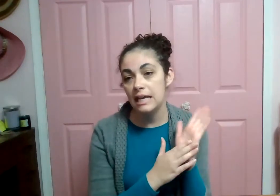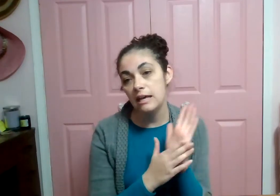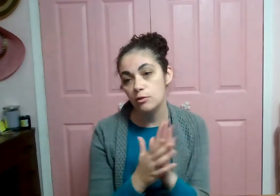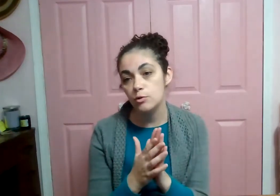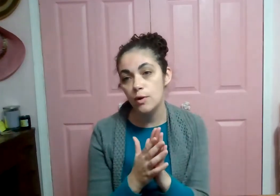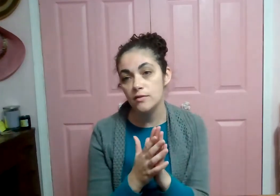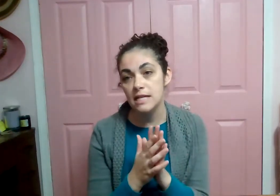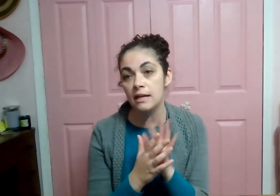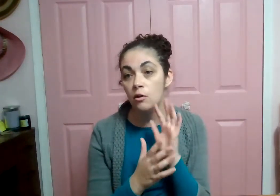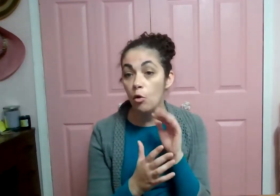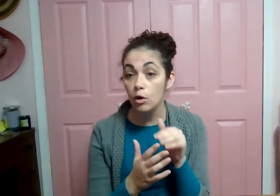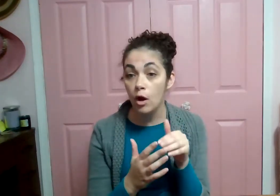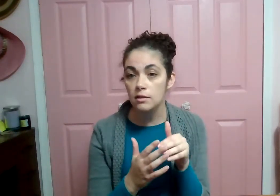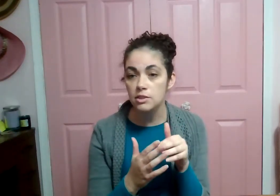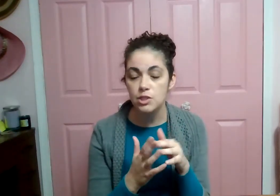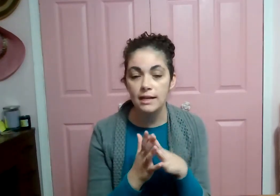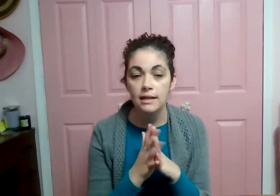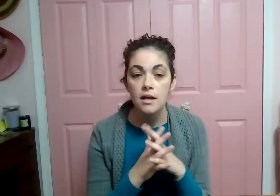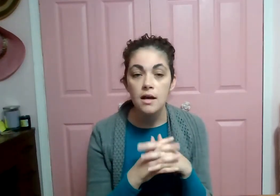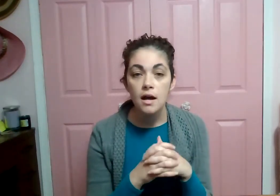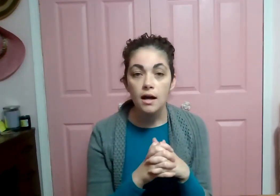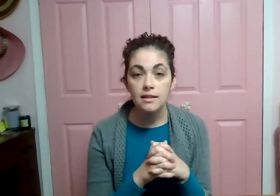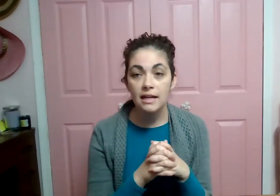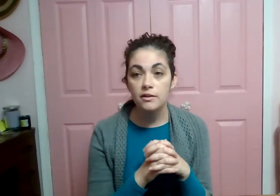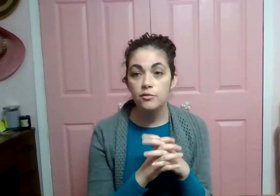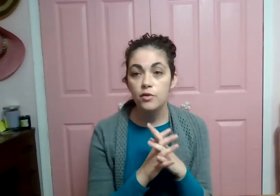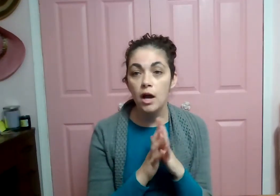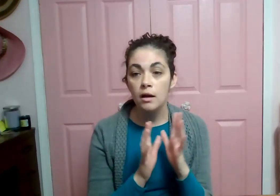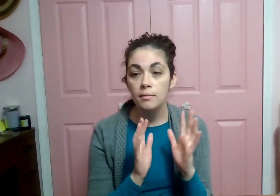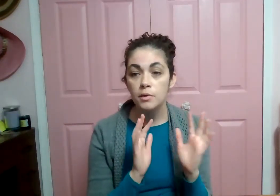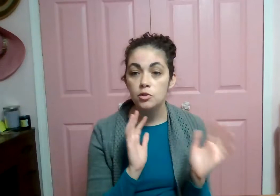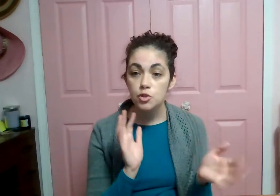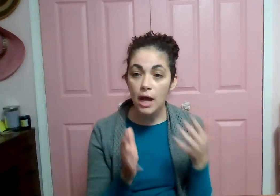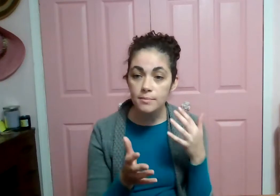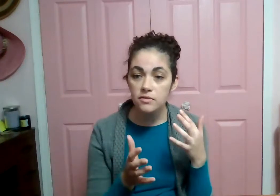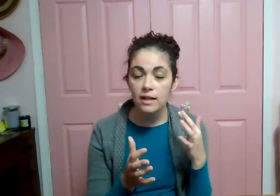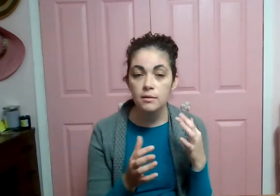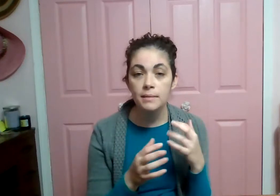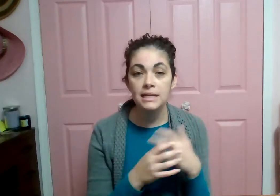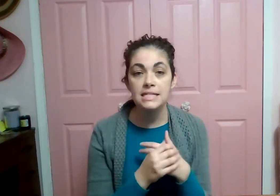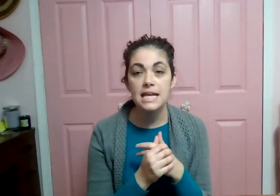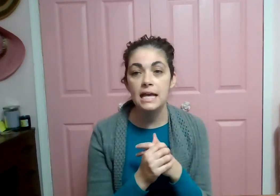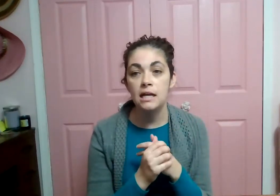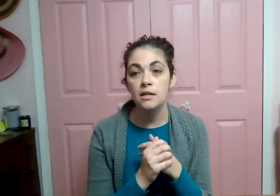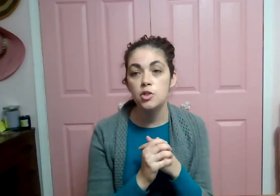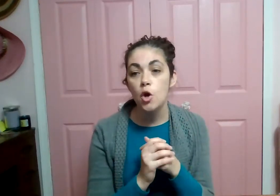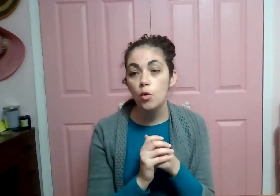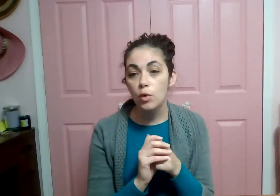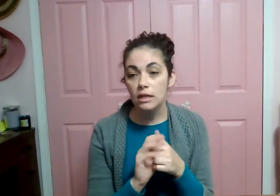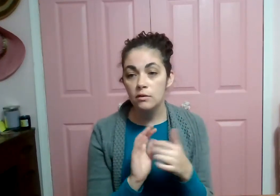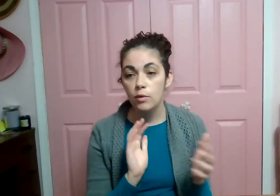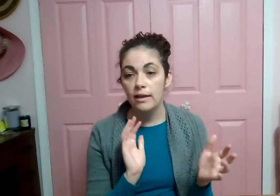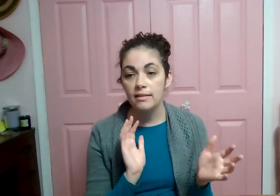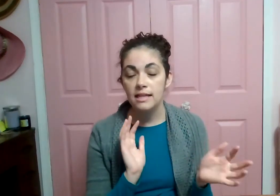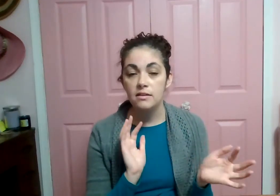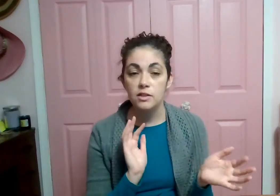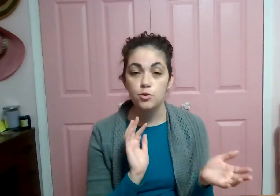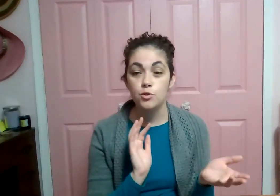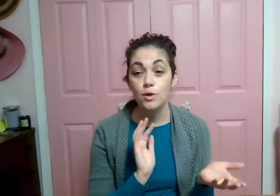K through 12 setting or college setting. A lot of job development and working with individuals who are